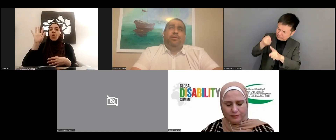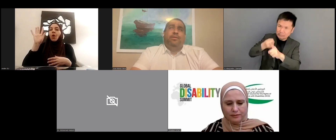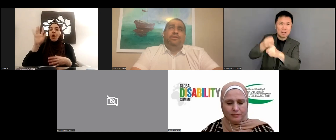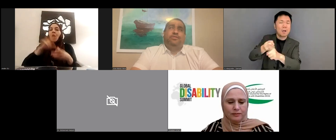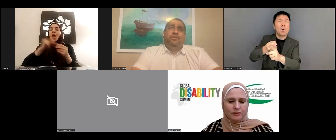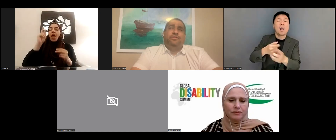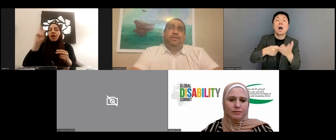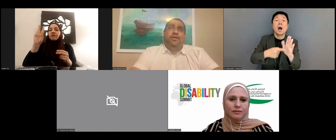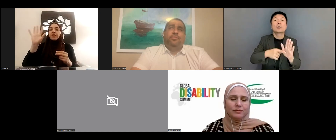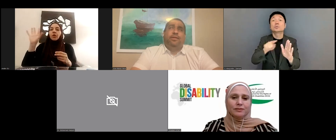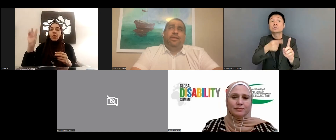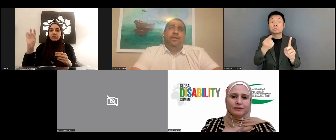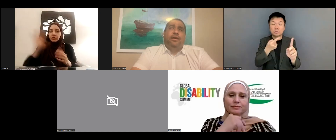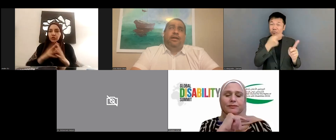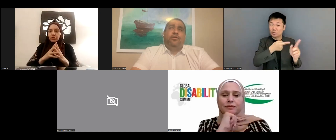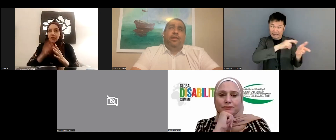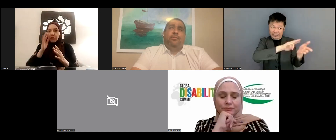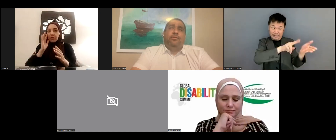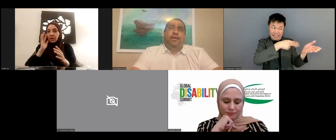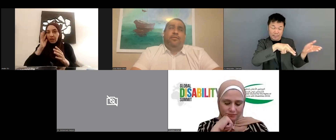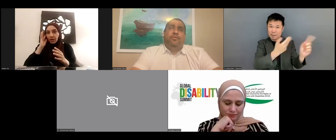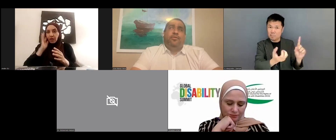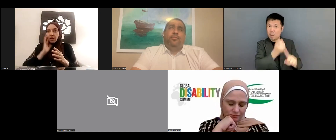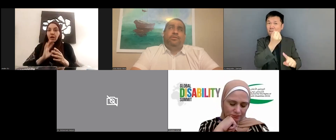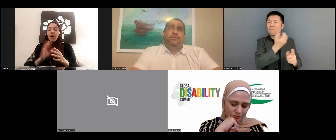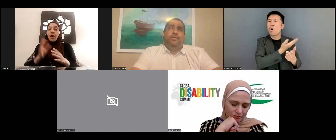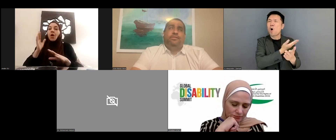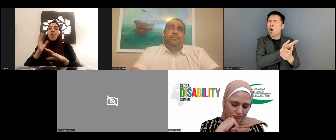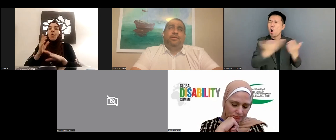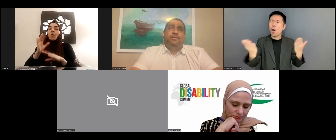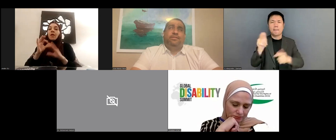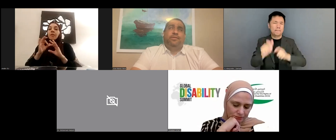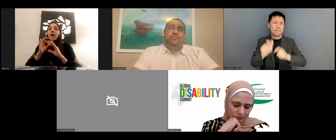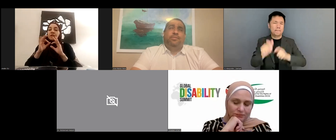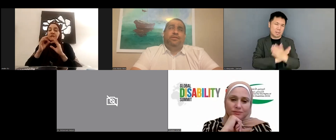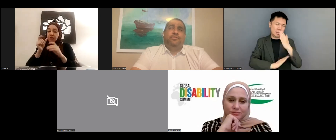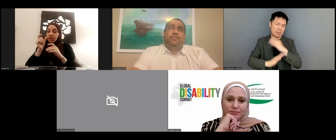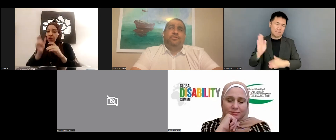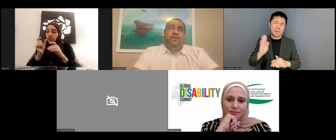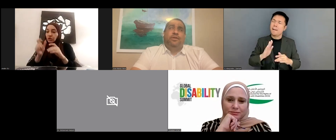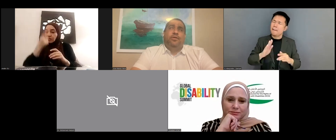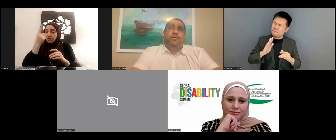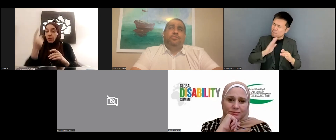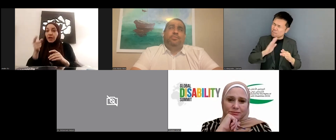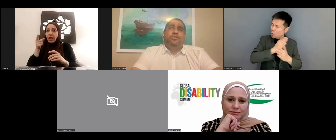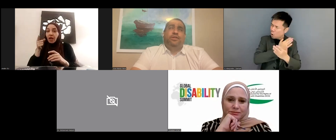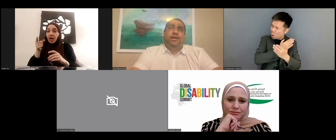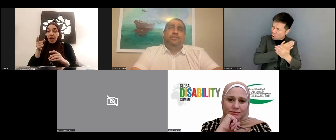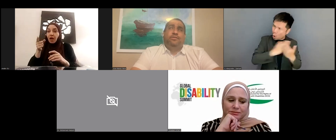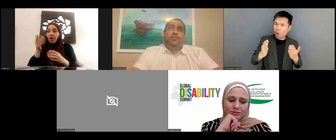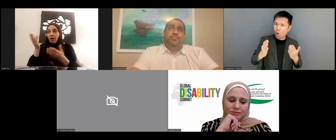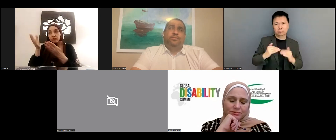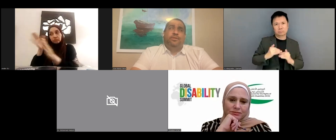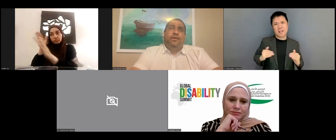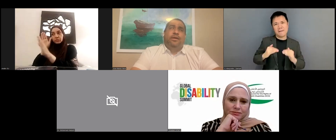the implementation of the CRPD at all levels and for all persons with disabilities, with a special focus on the most